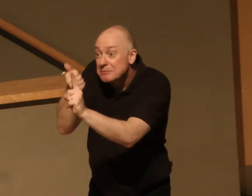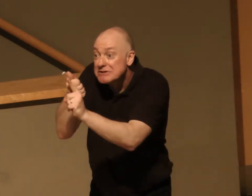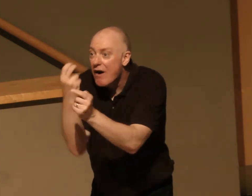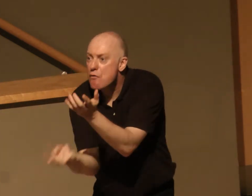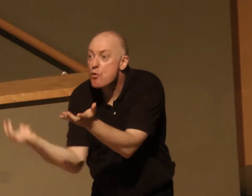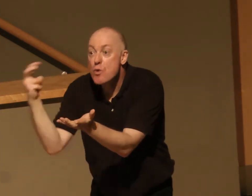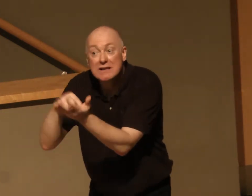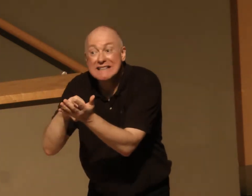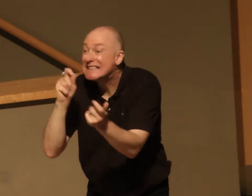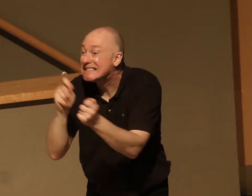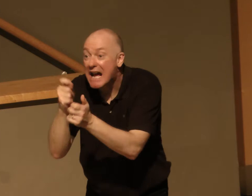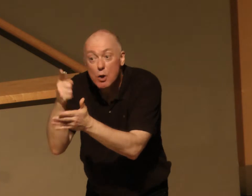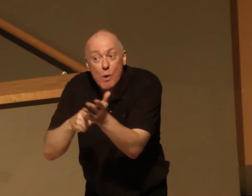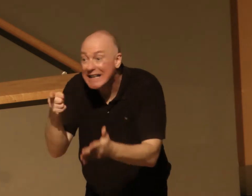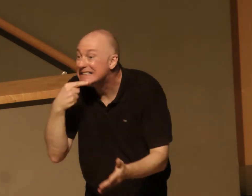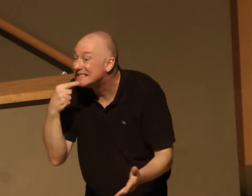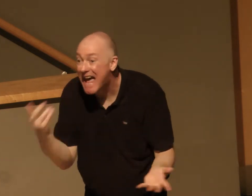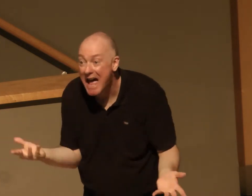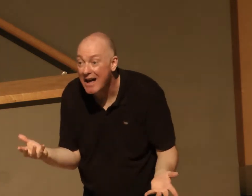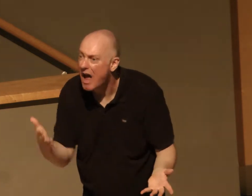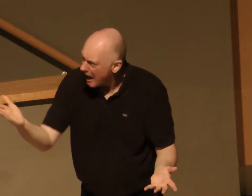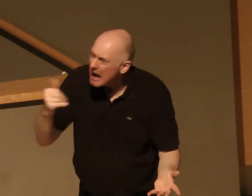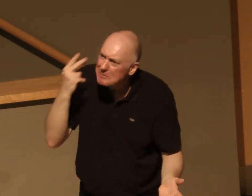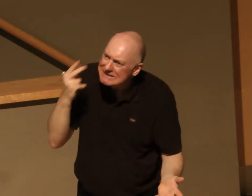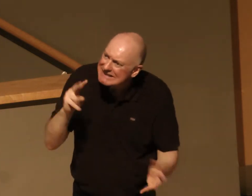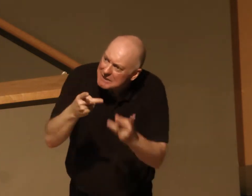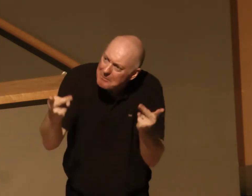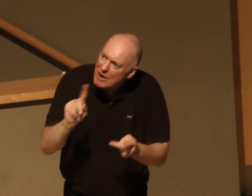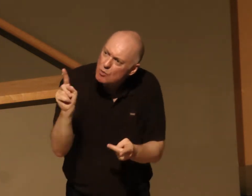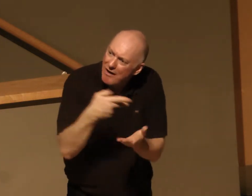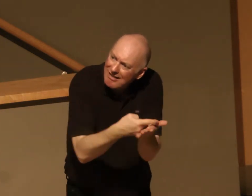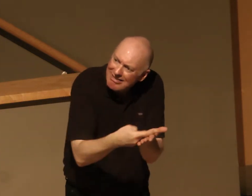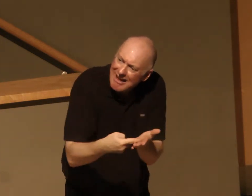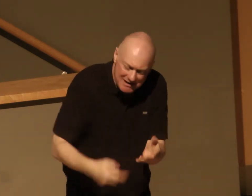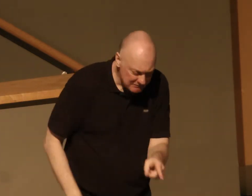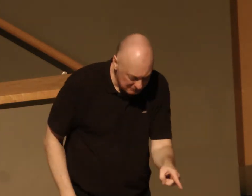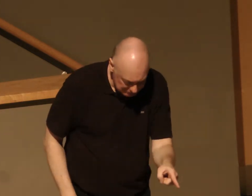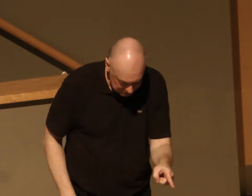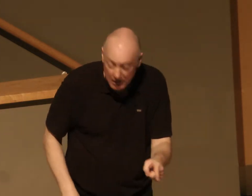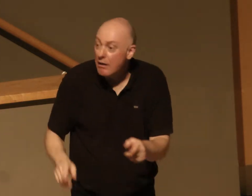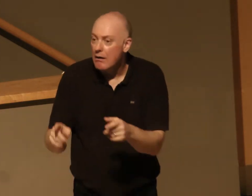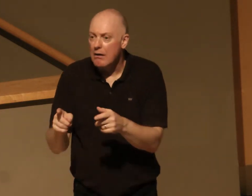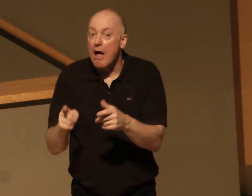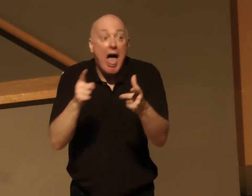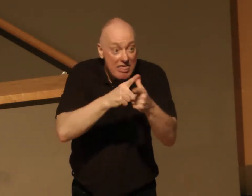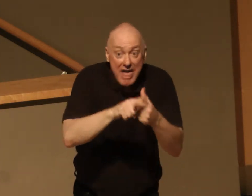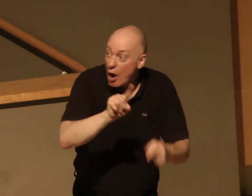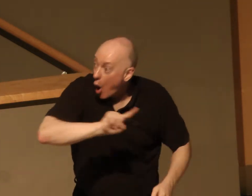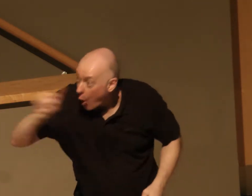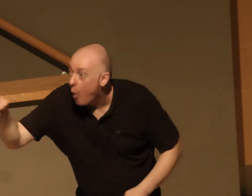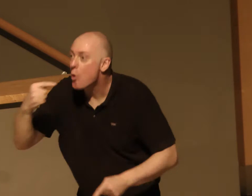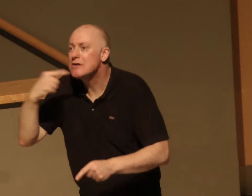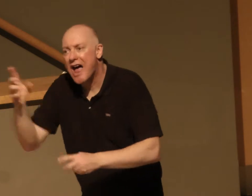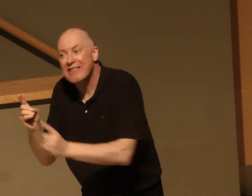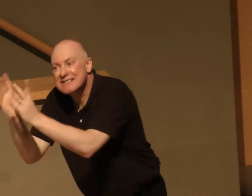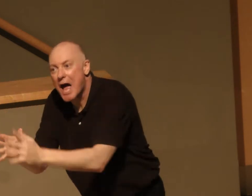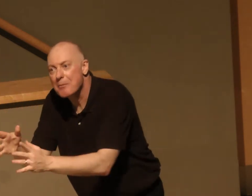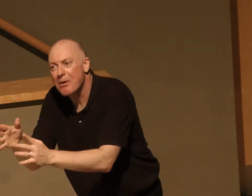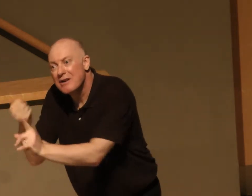as he said. Come see the place where he lay. Then go quickly to tell his disciples that he has risen from the dead.